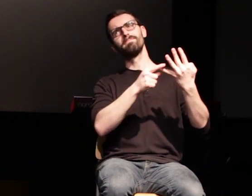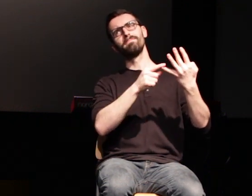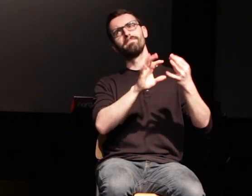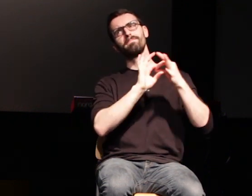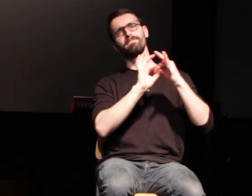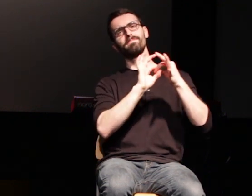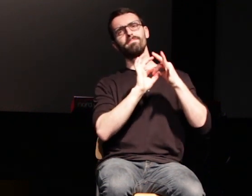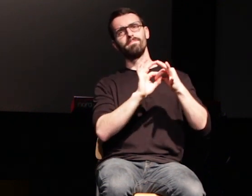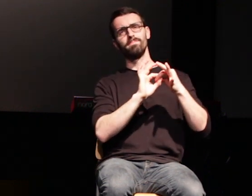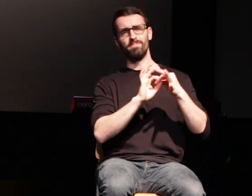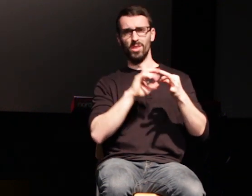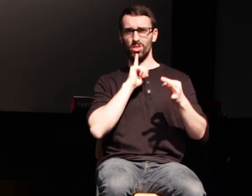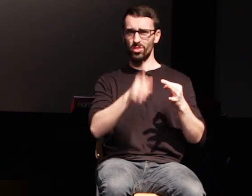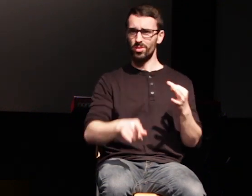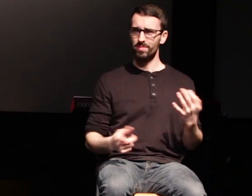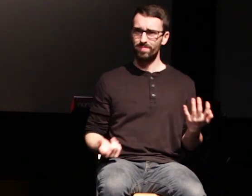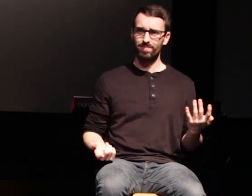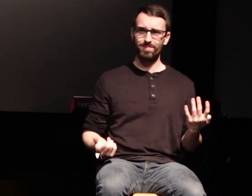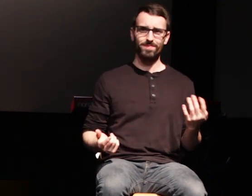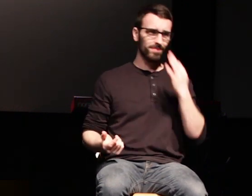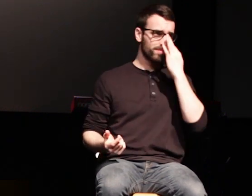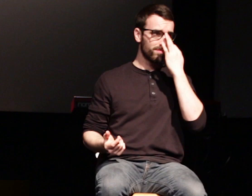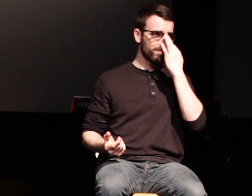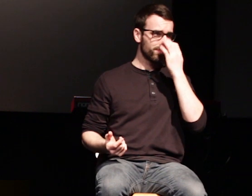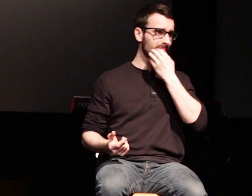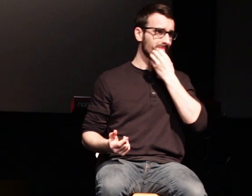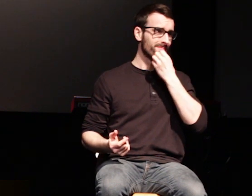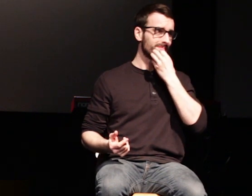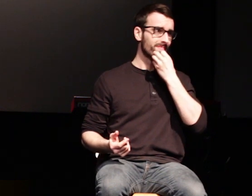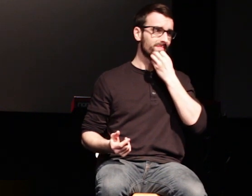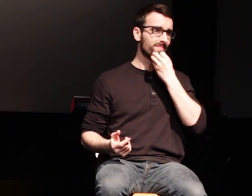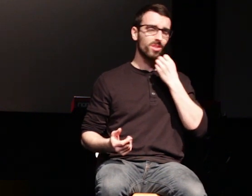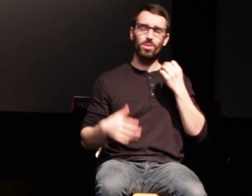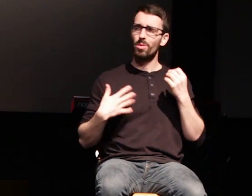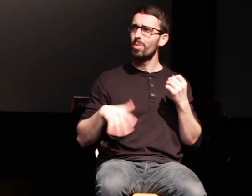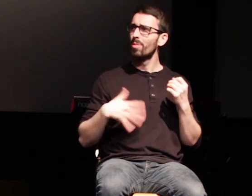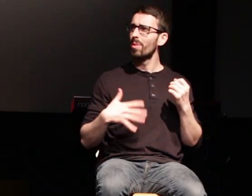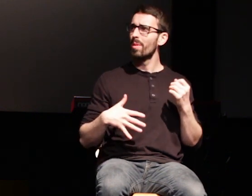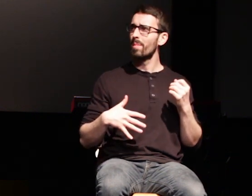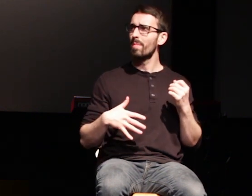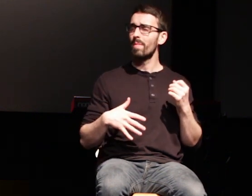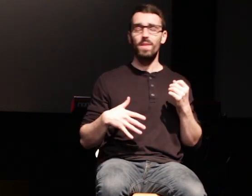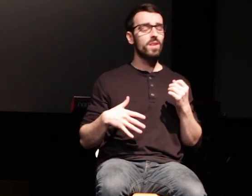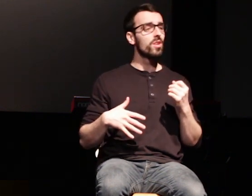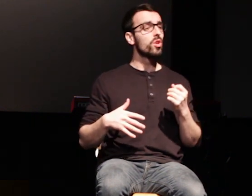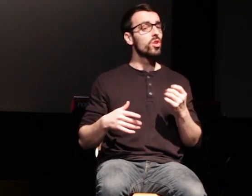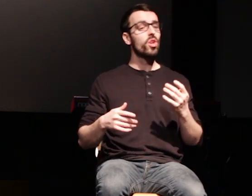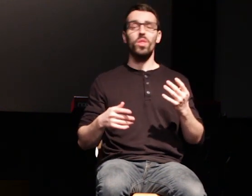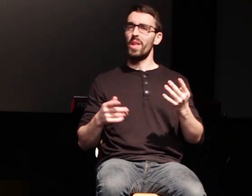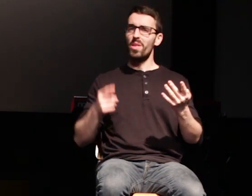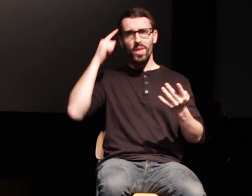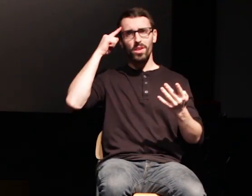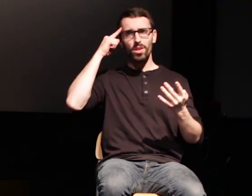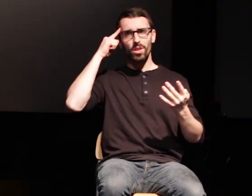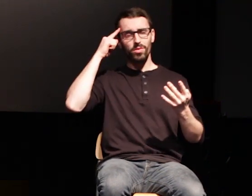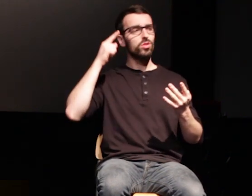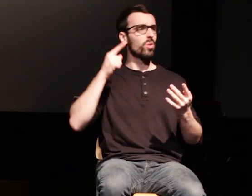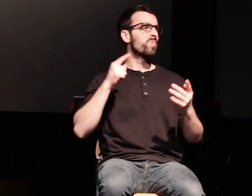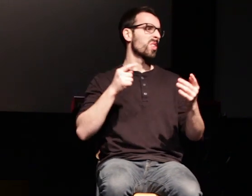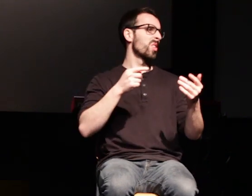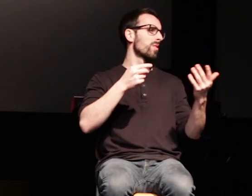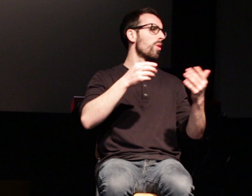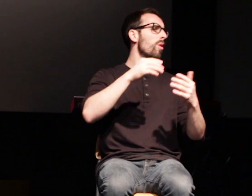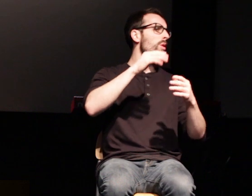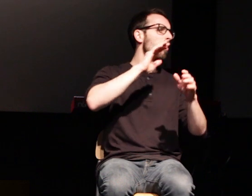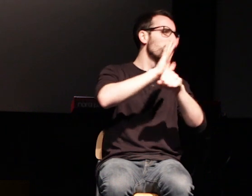Isn't that true? Right? You ever? Hollywood is so smart about this. They make you the hero in the story. I was watching Iron Man, right? And you